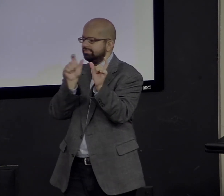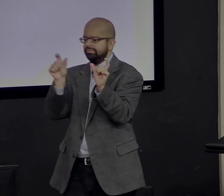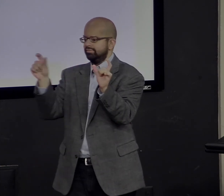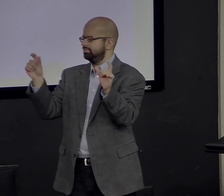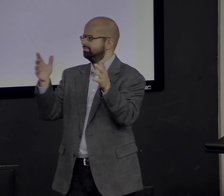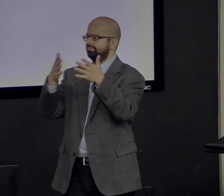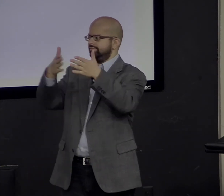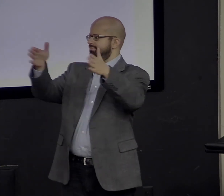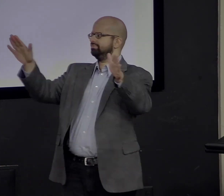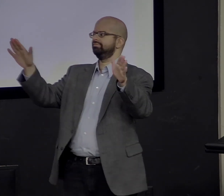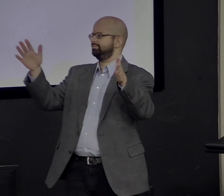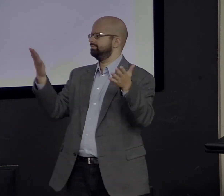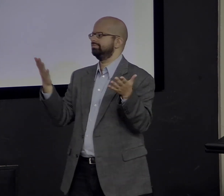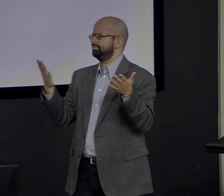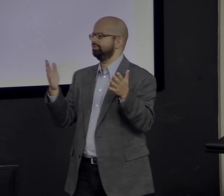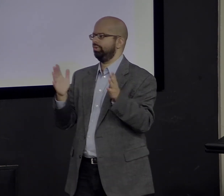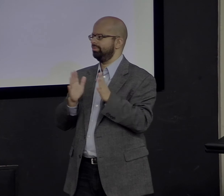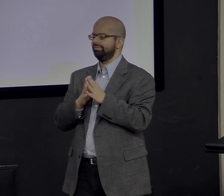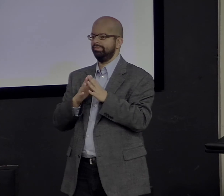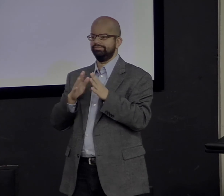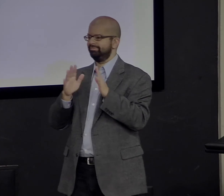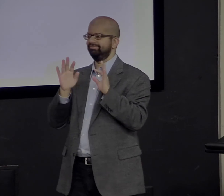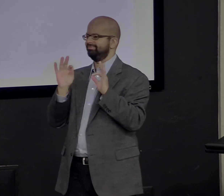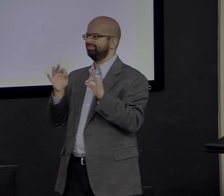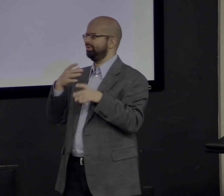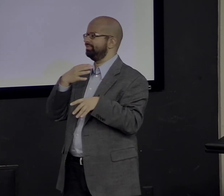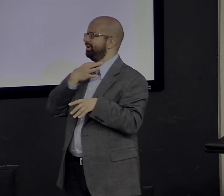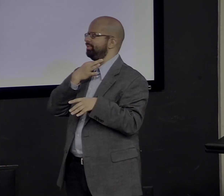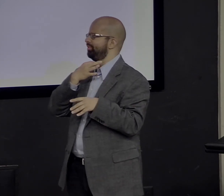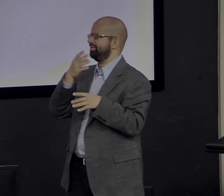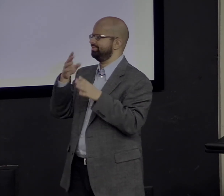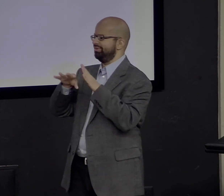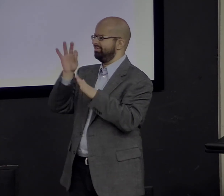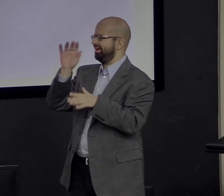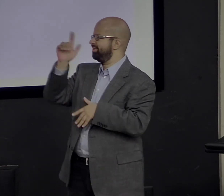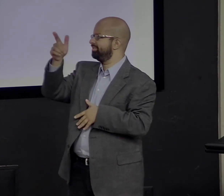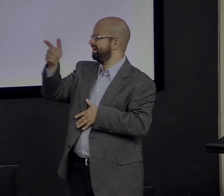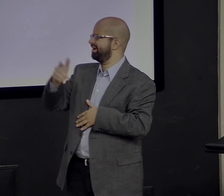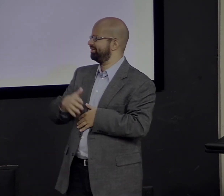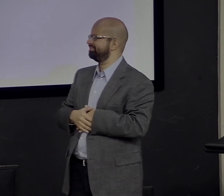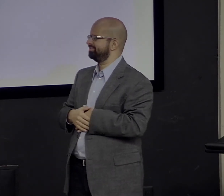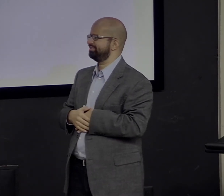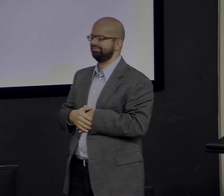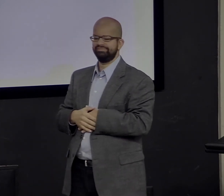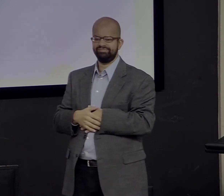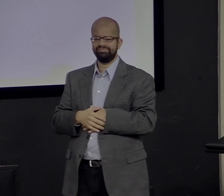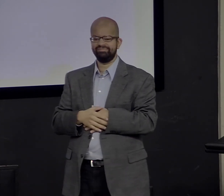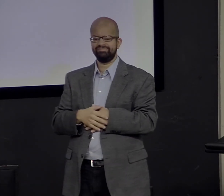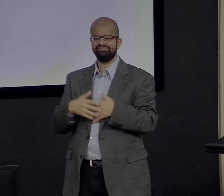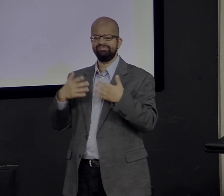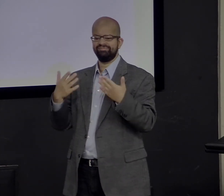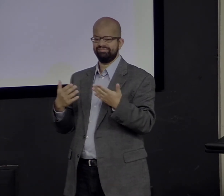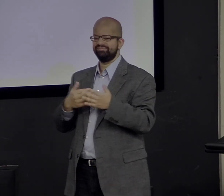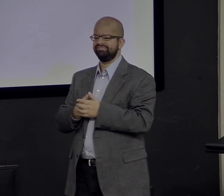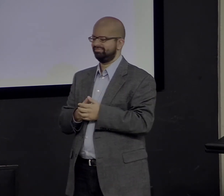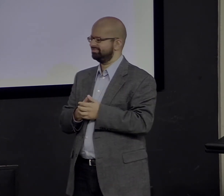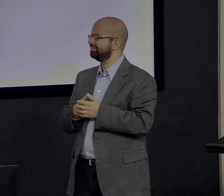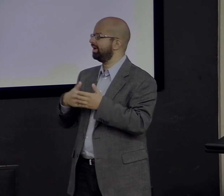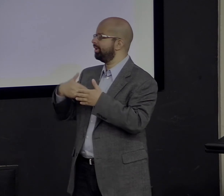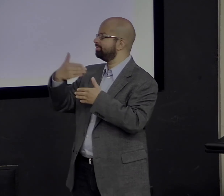It can also be at the word level. So it's not, I just wanted to clarify that unmarked and marked signs are not just specifically